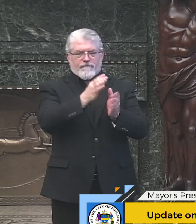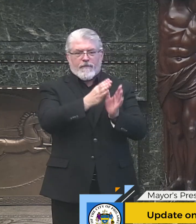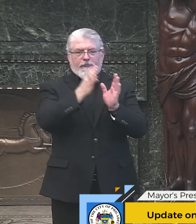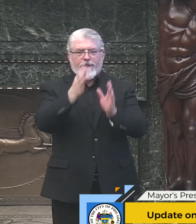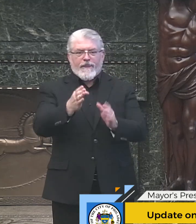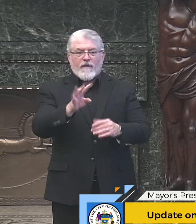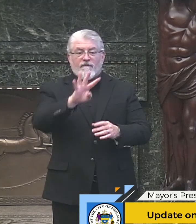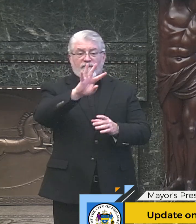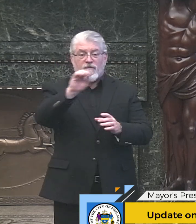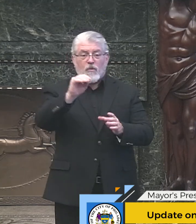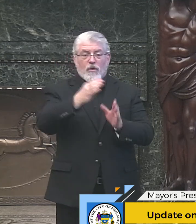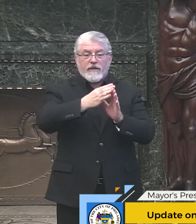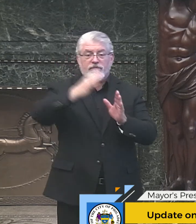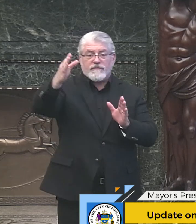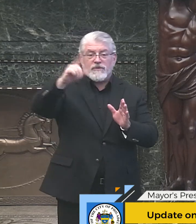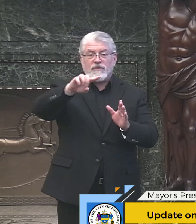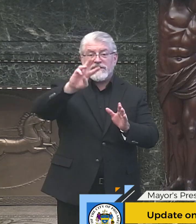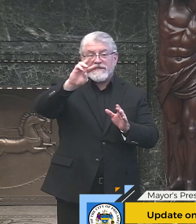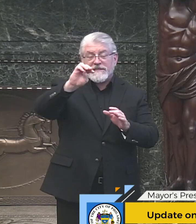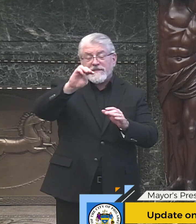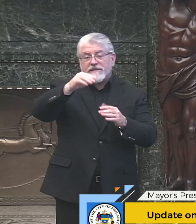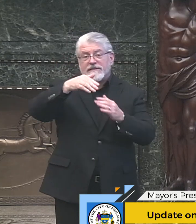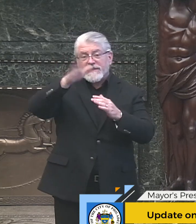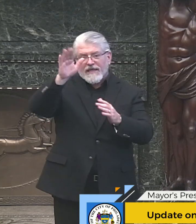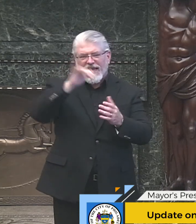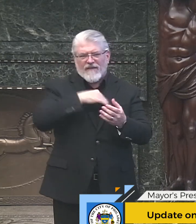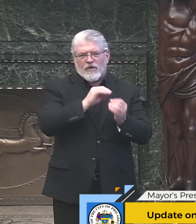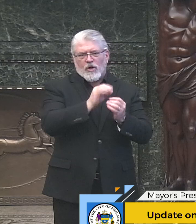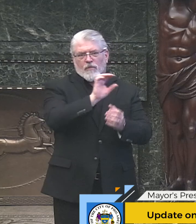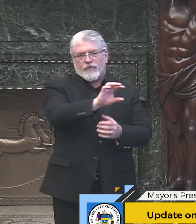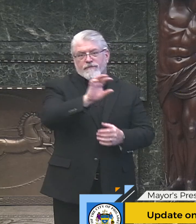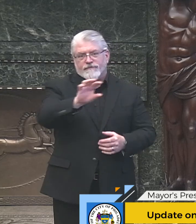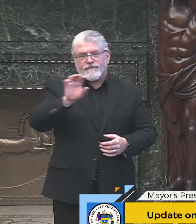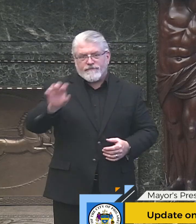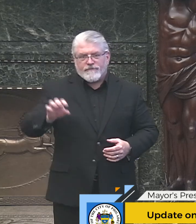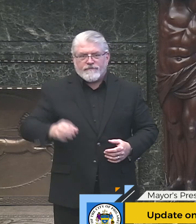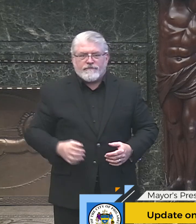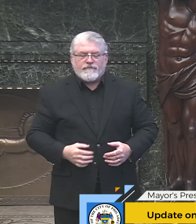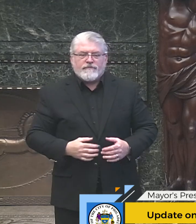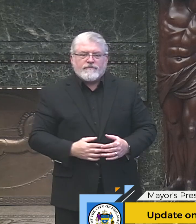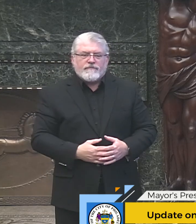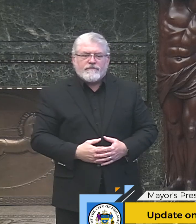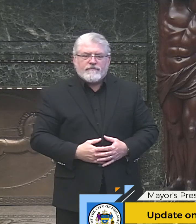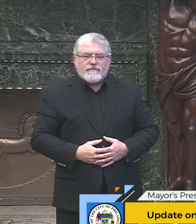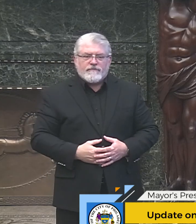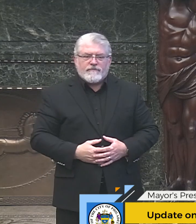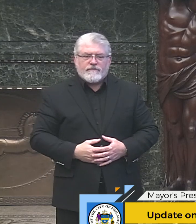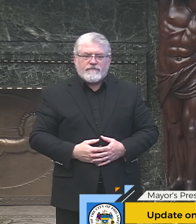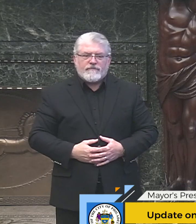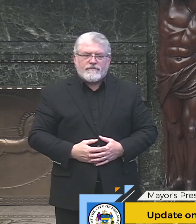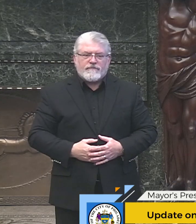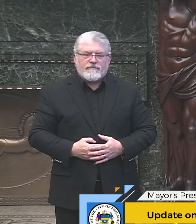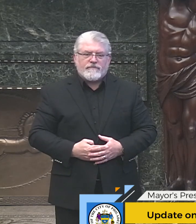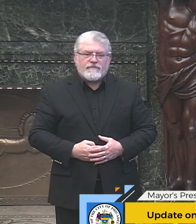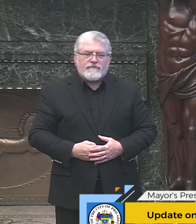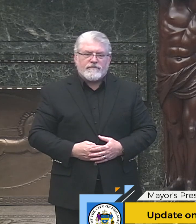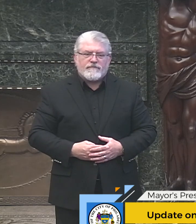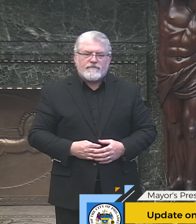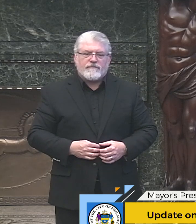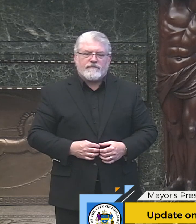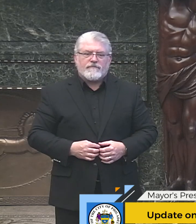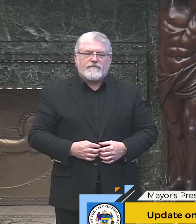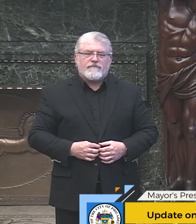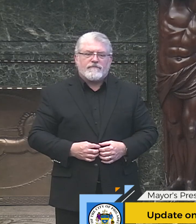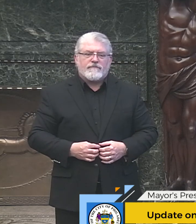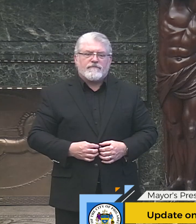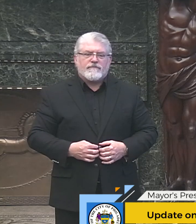public service announcements, those public service announcements that you typically see tend to run at 3 o'clock in the morning when nobody's watching. I would